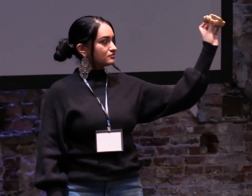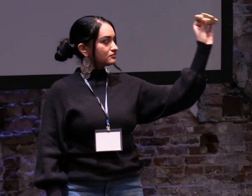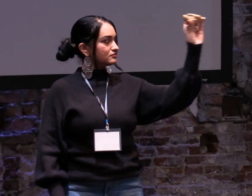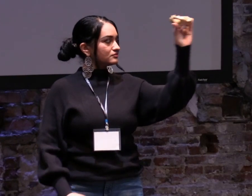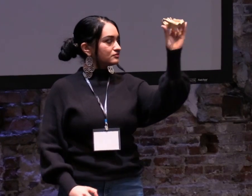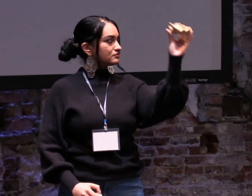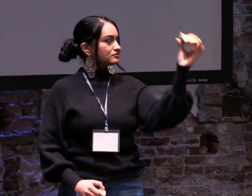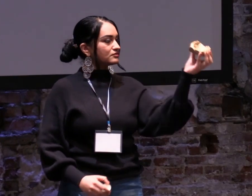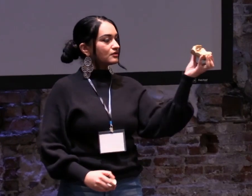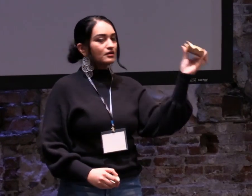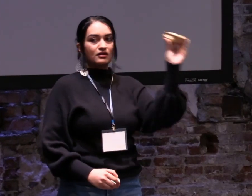Can everyone see this?